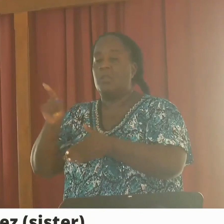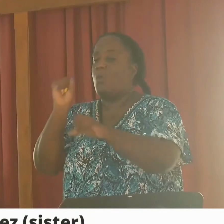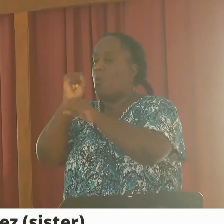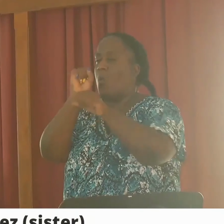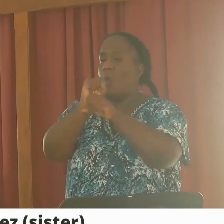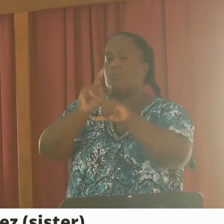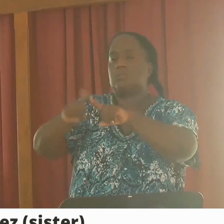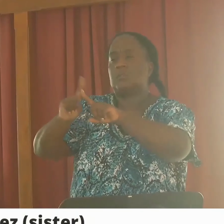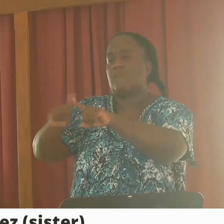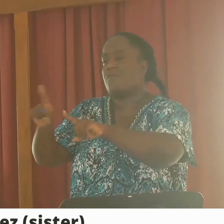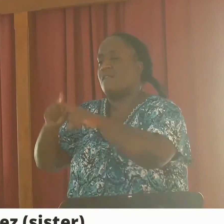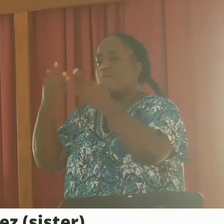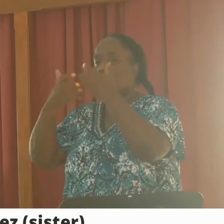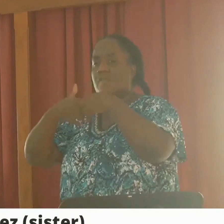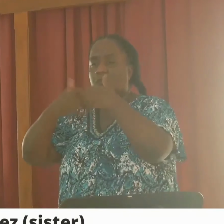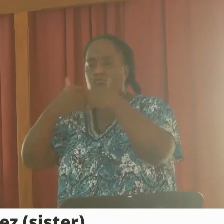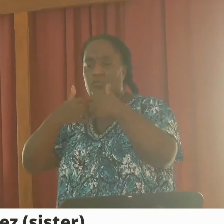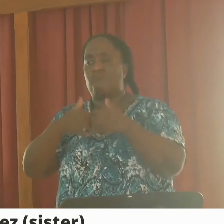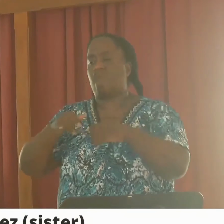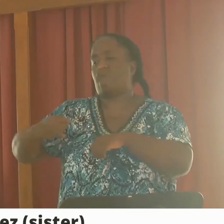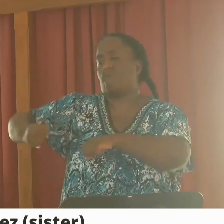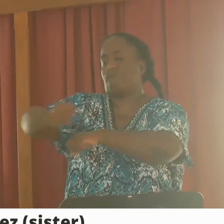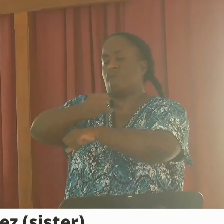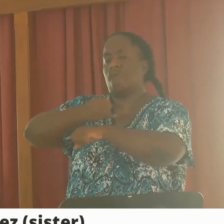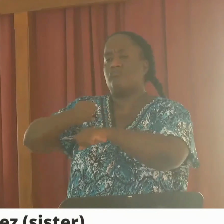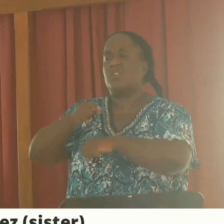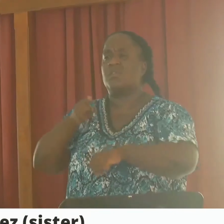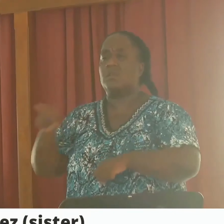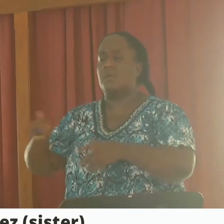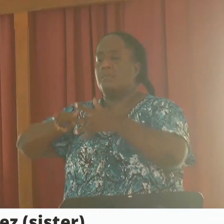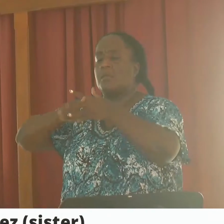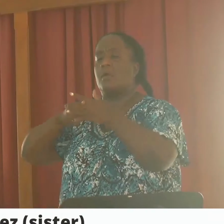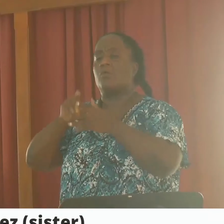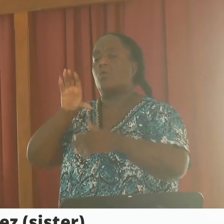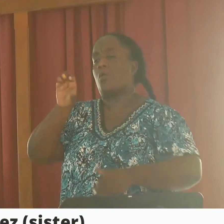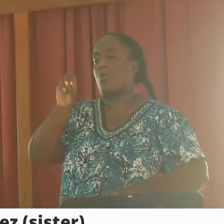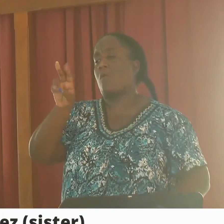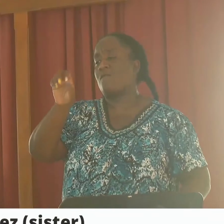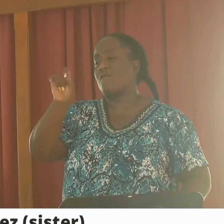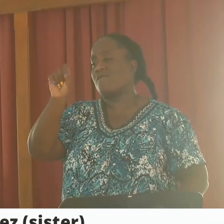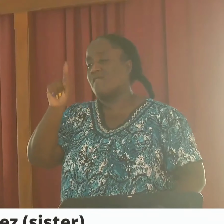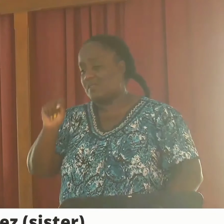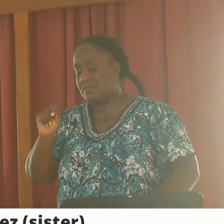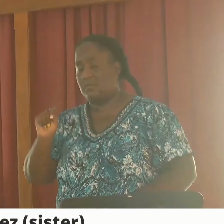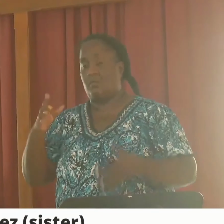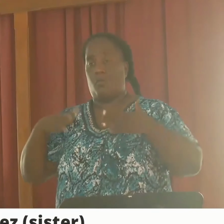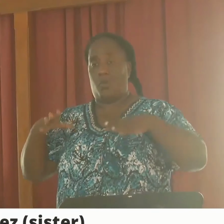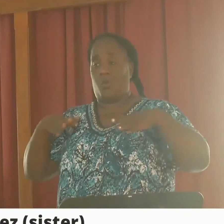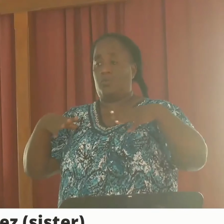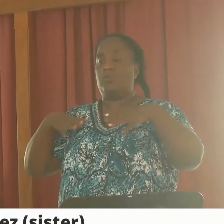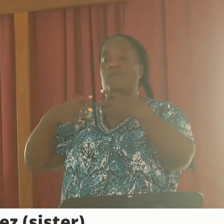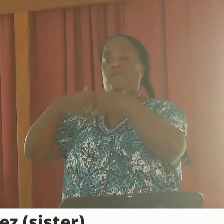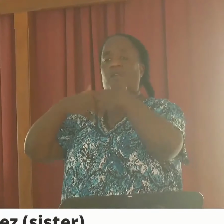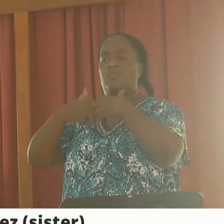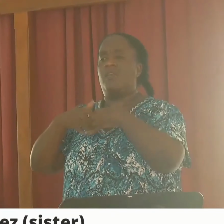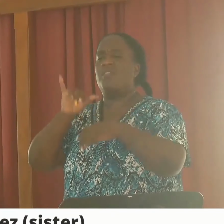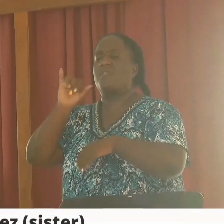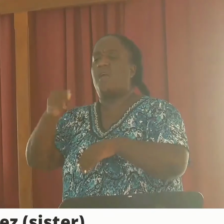numerous garment factories throughout the island. He began at Corvus Garment Factory, which was situated on the Harbor